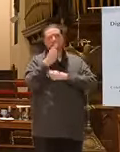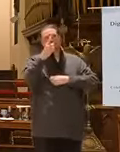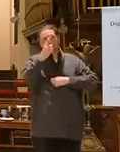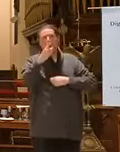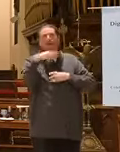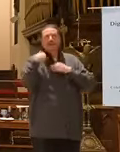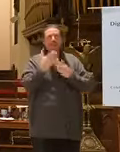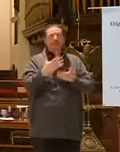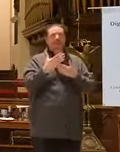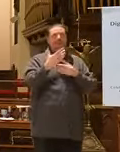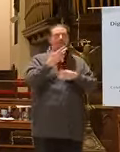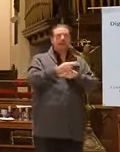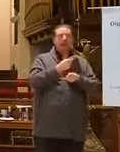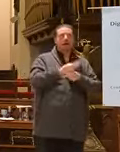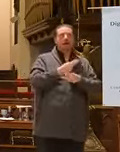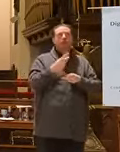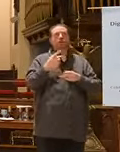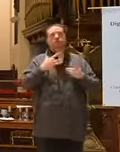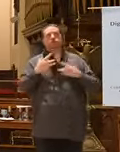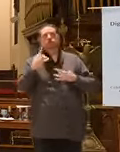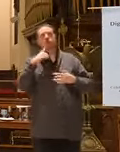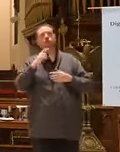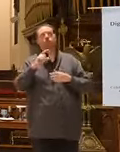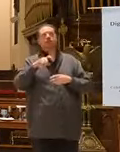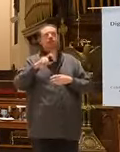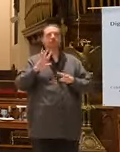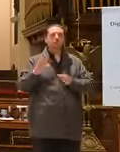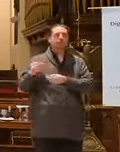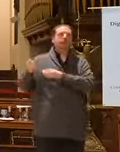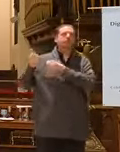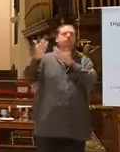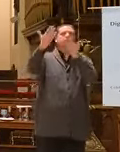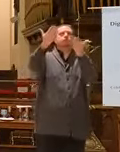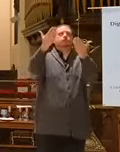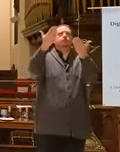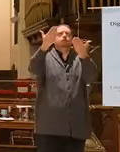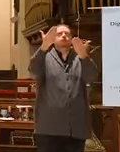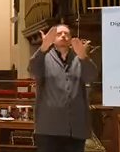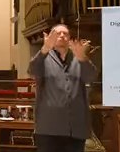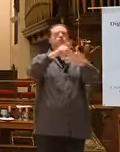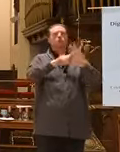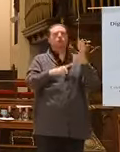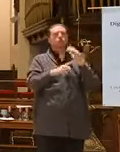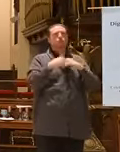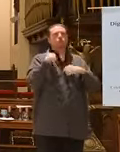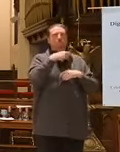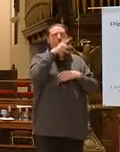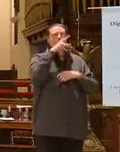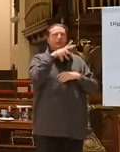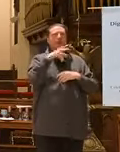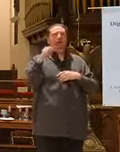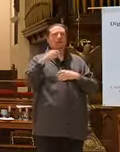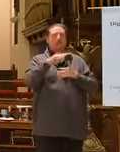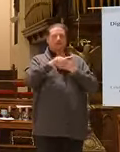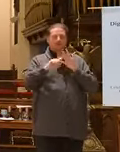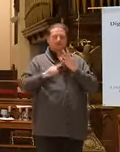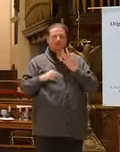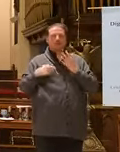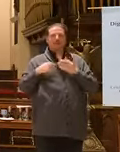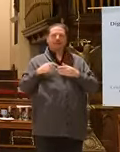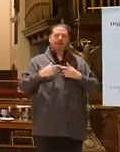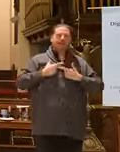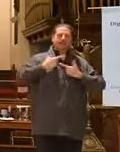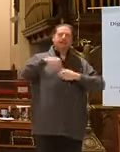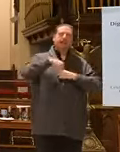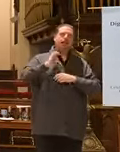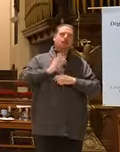give care and concern for the needs that have been lifted up to you, those that have been spoken out loud, those that live within our